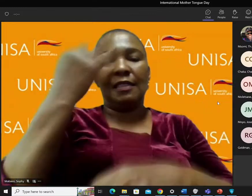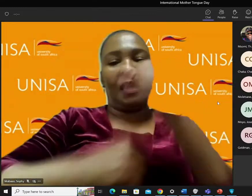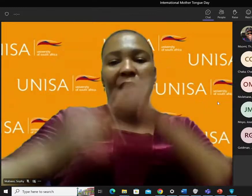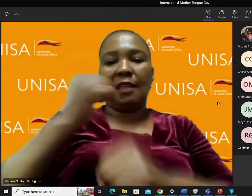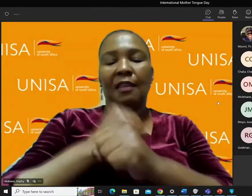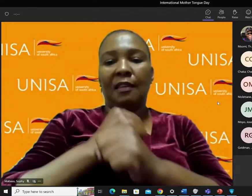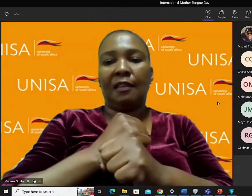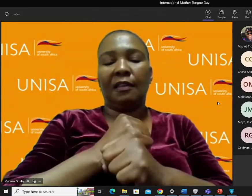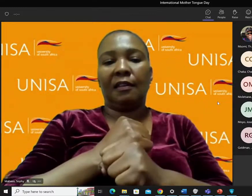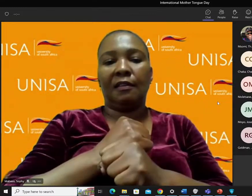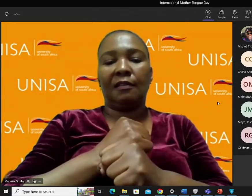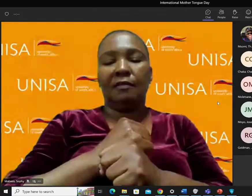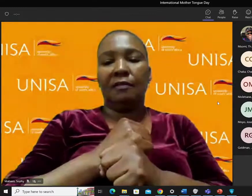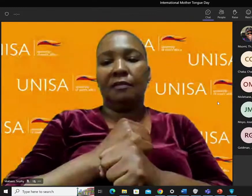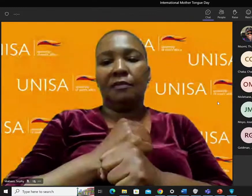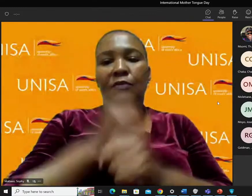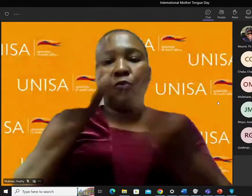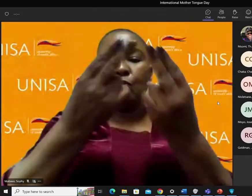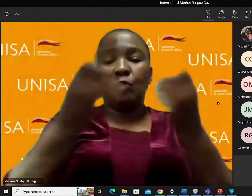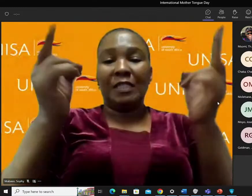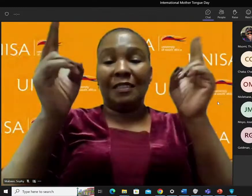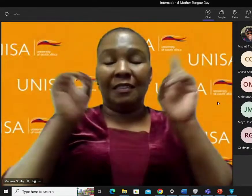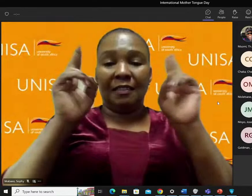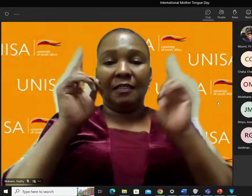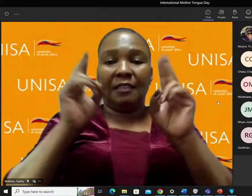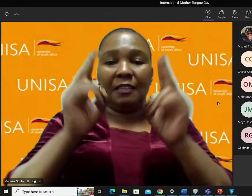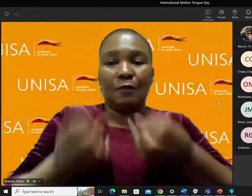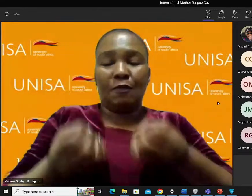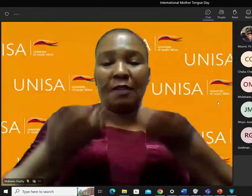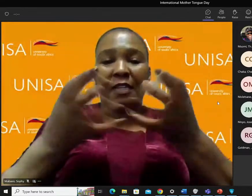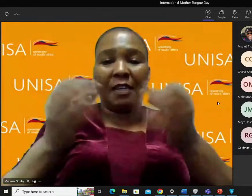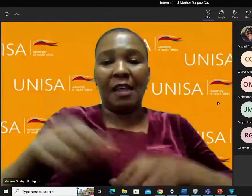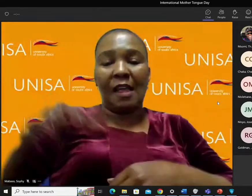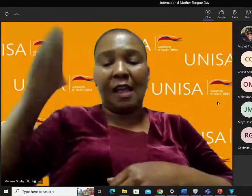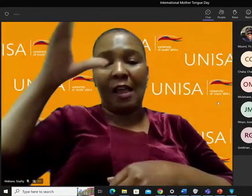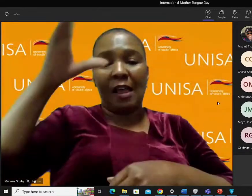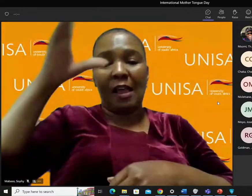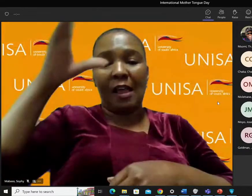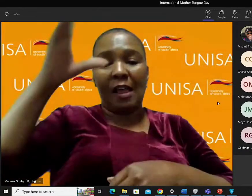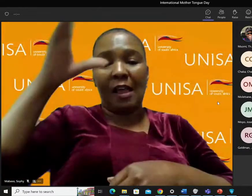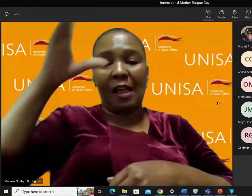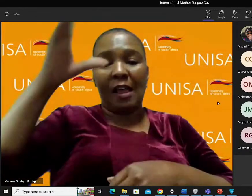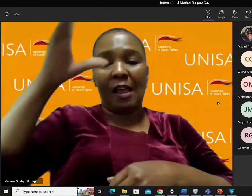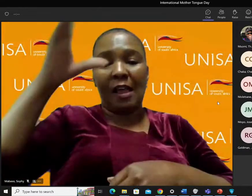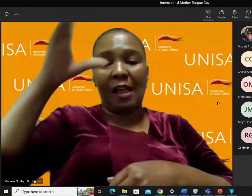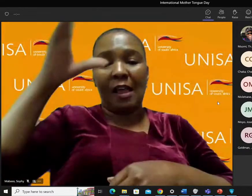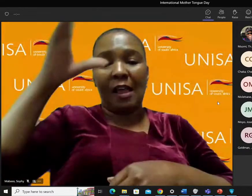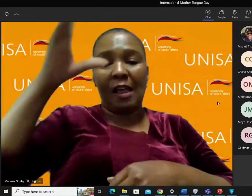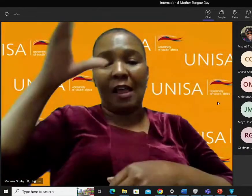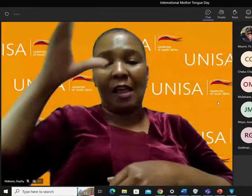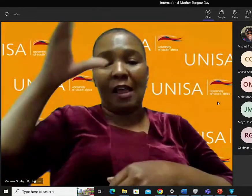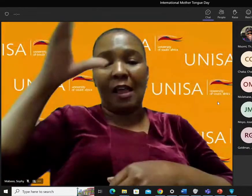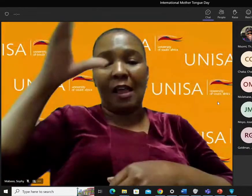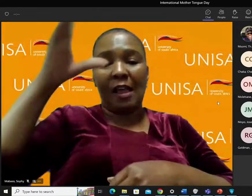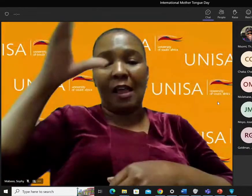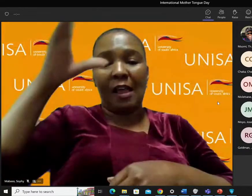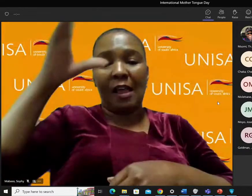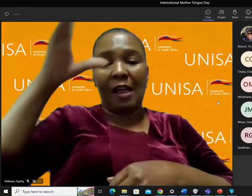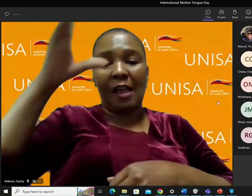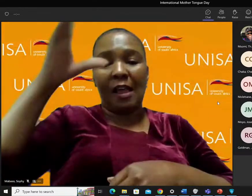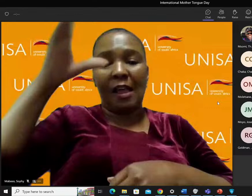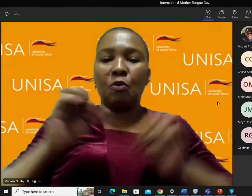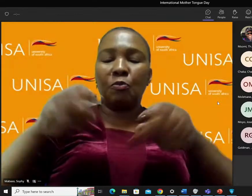whereby UNISA offered the academic staff, and I think the whole of staff, an opportunity to at